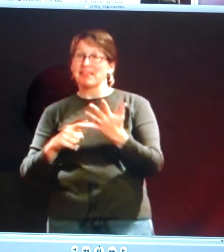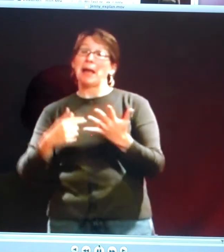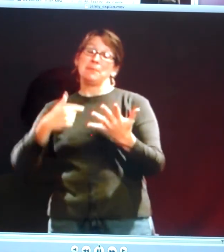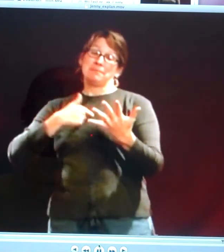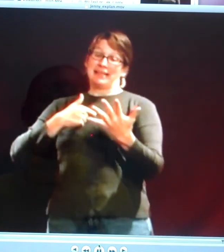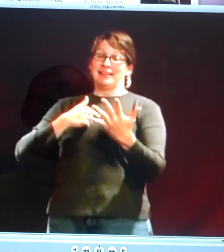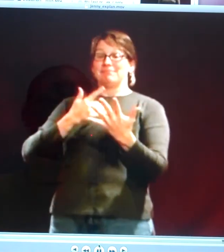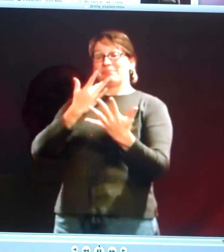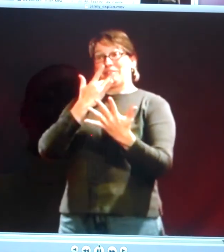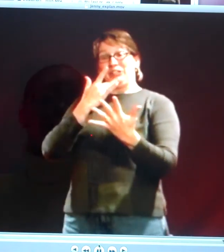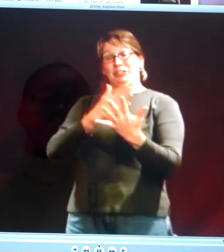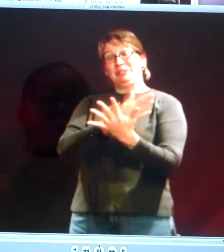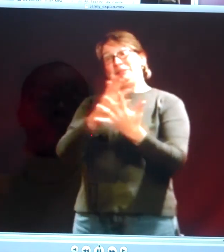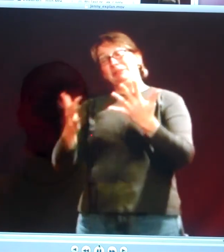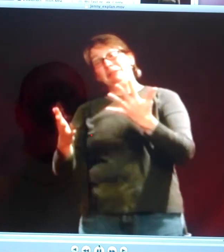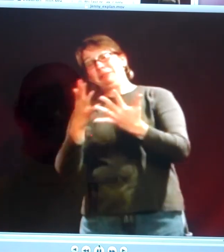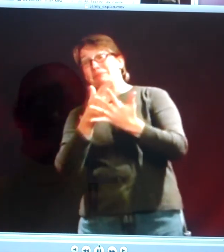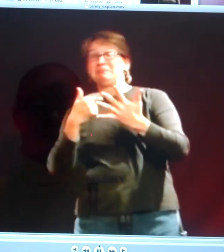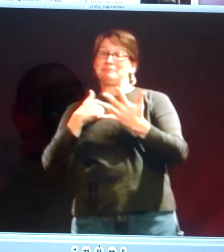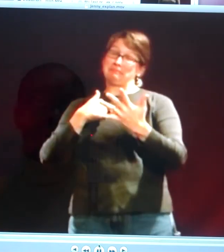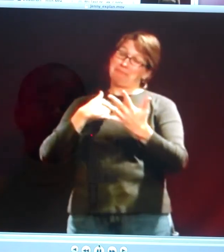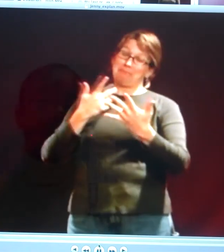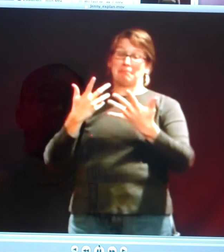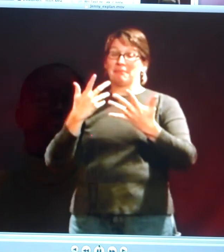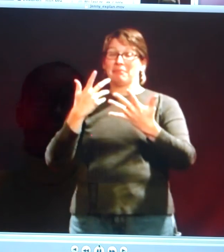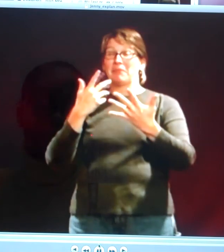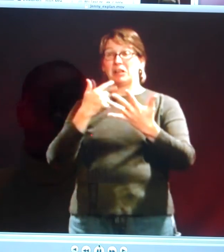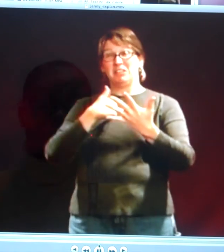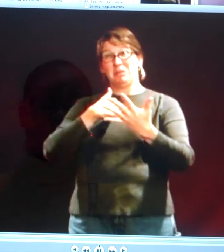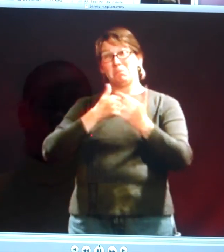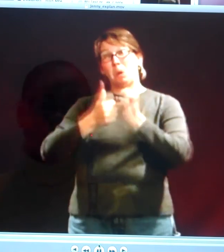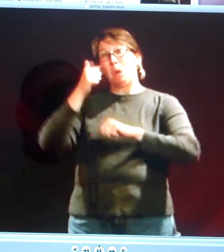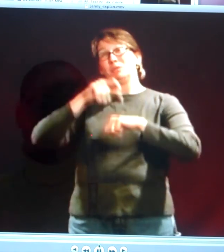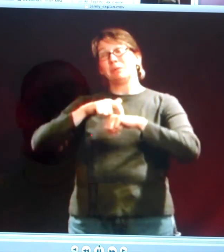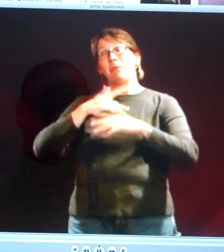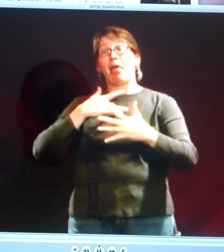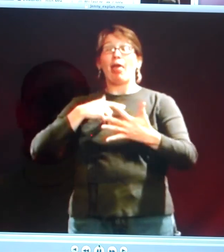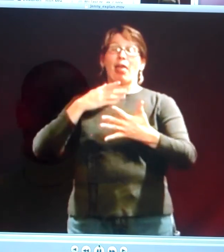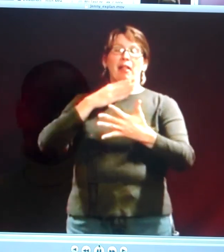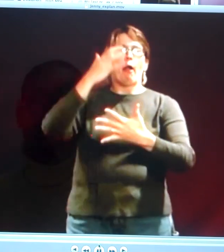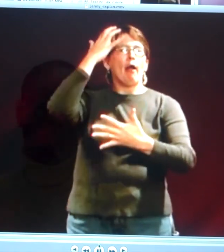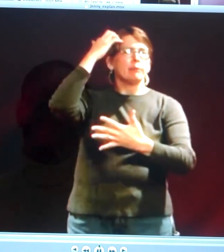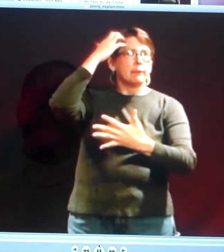So my friend also prefers the way he makes his canoes.